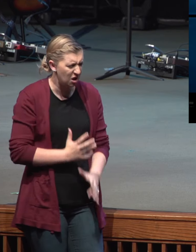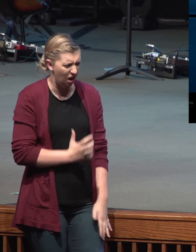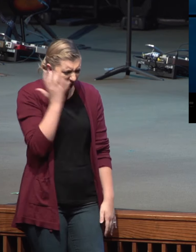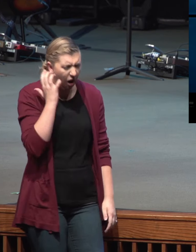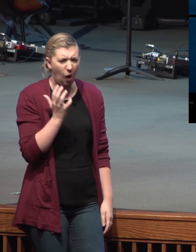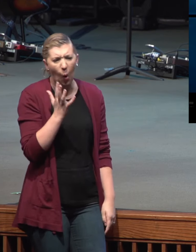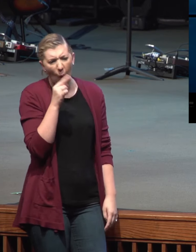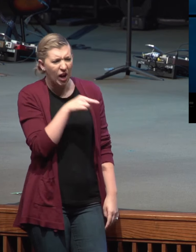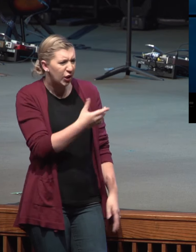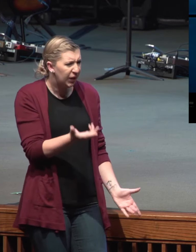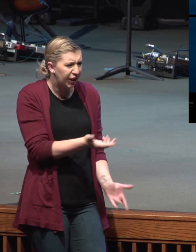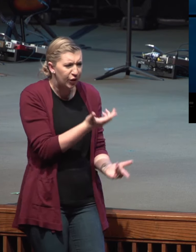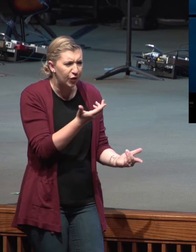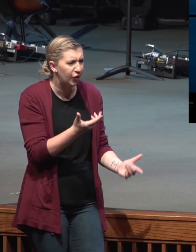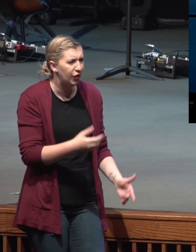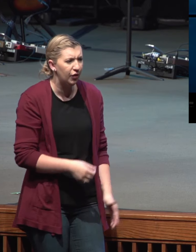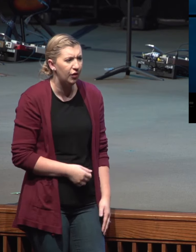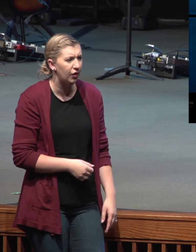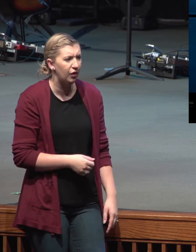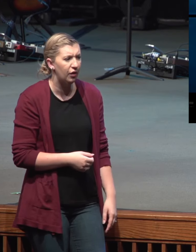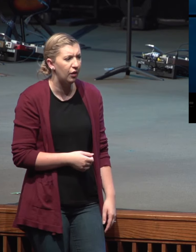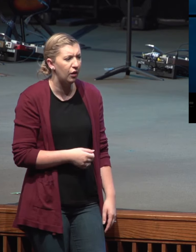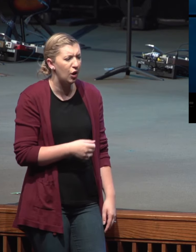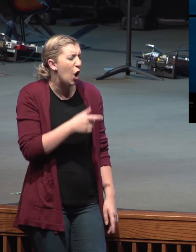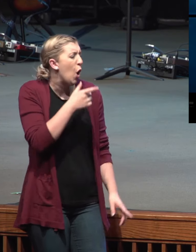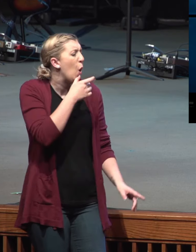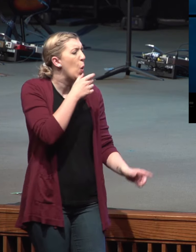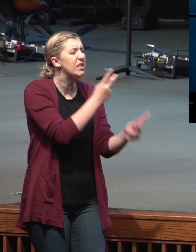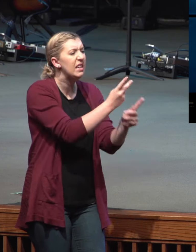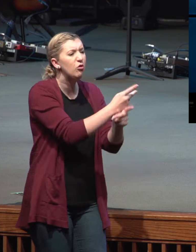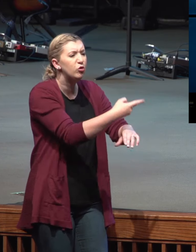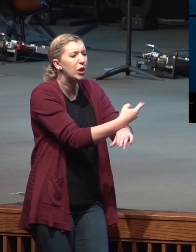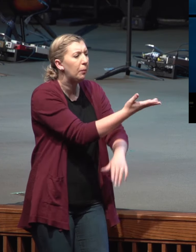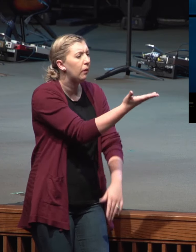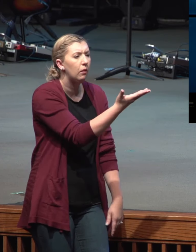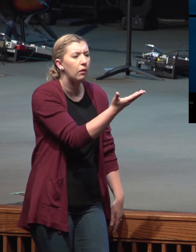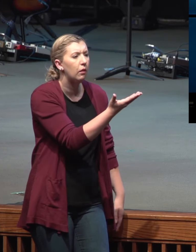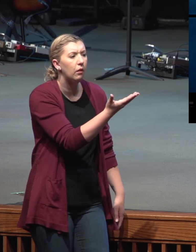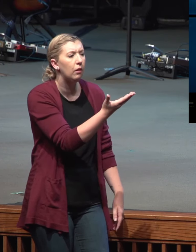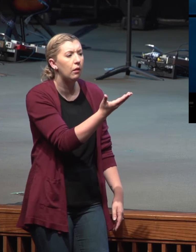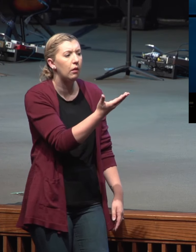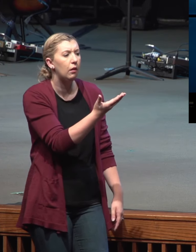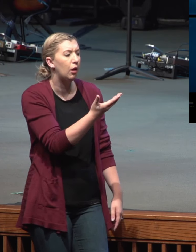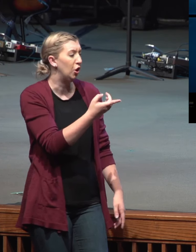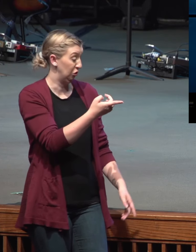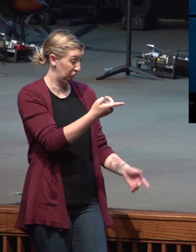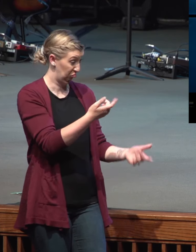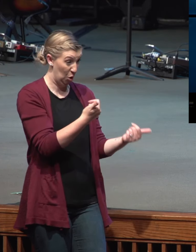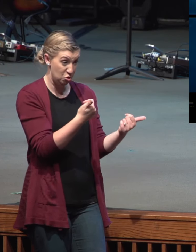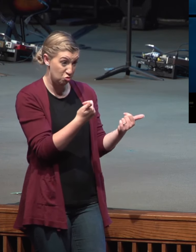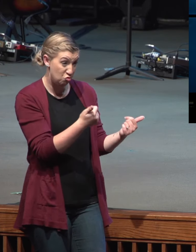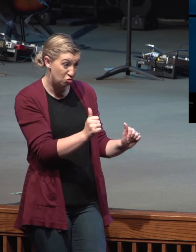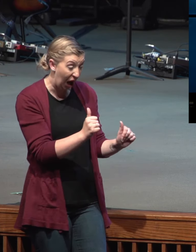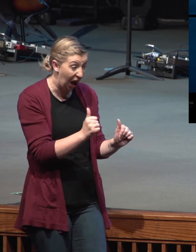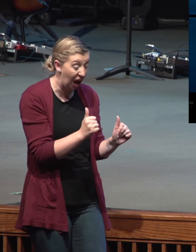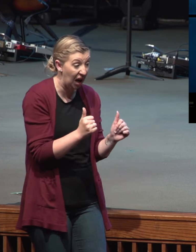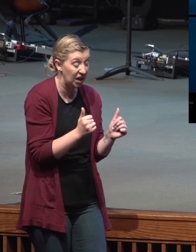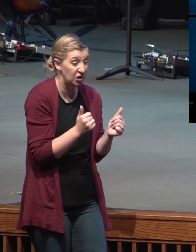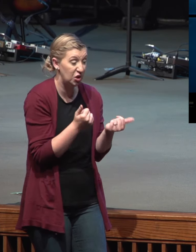Why are you here? Who's with the sheep? Are you trying to like cook up a little story